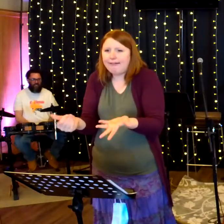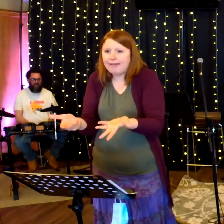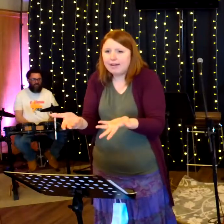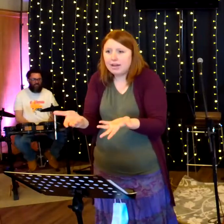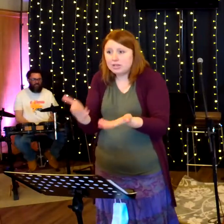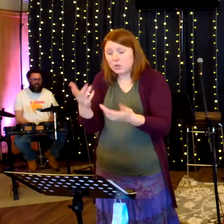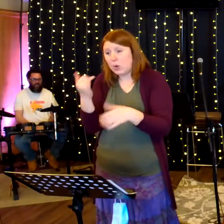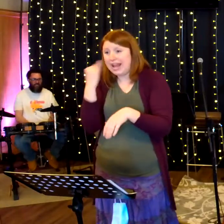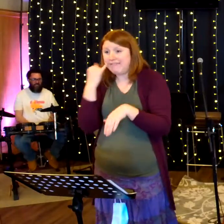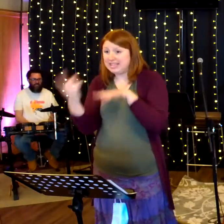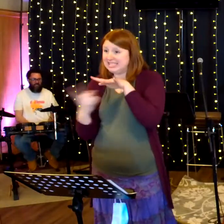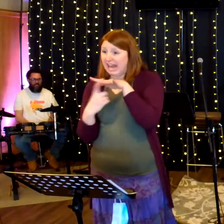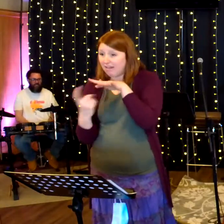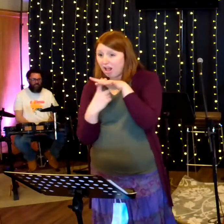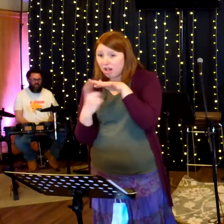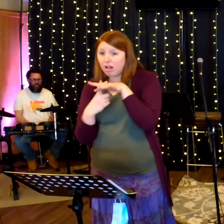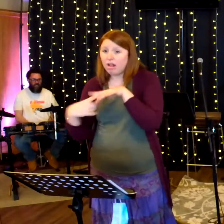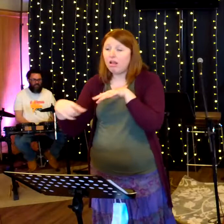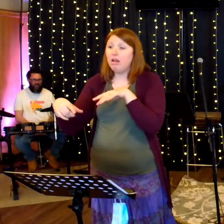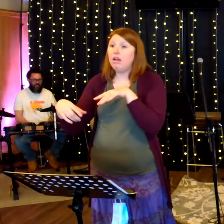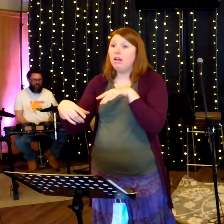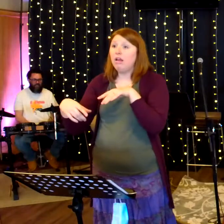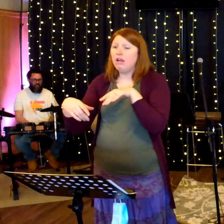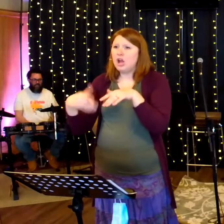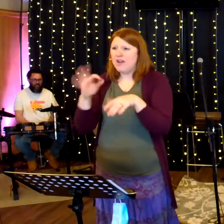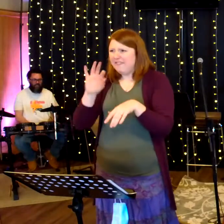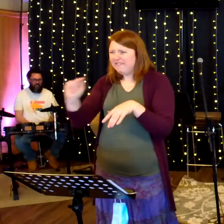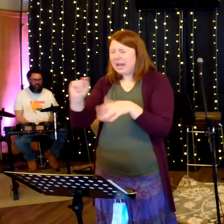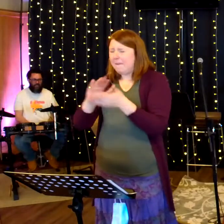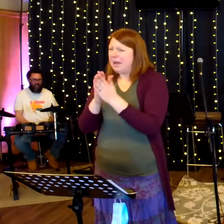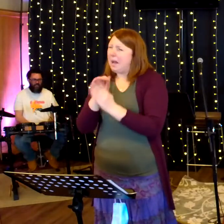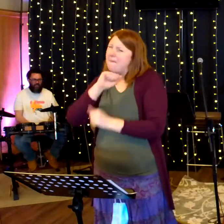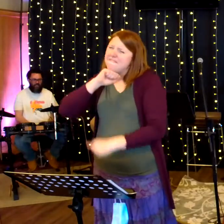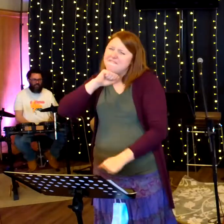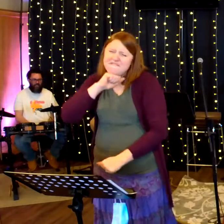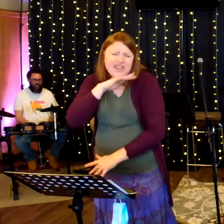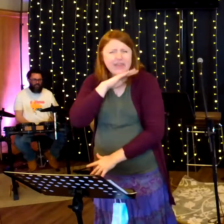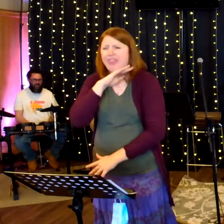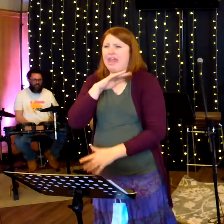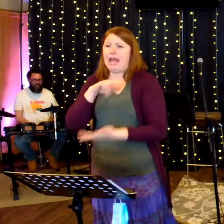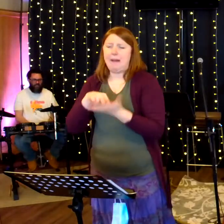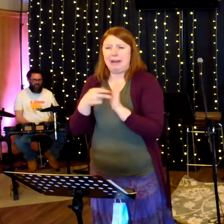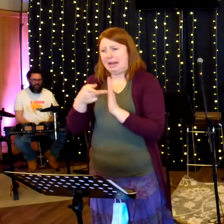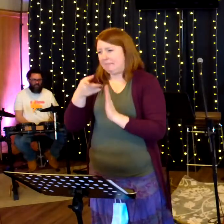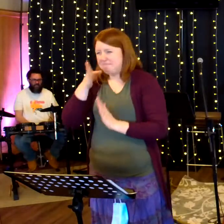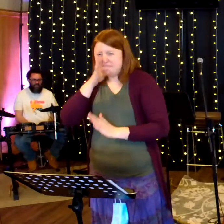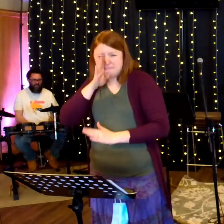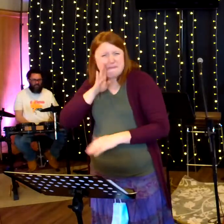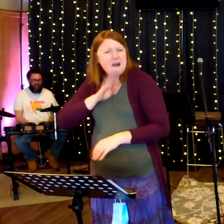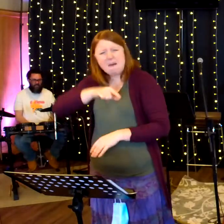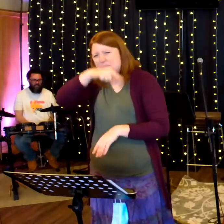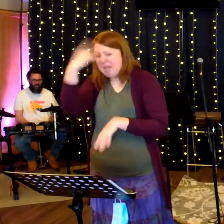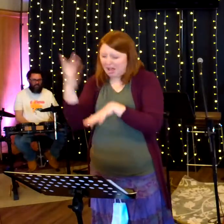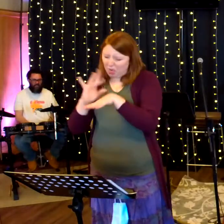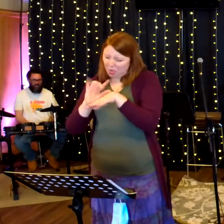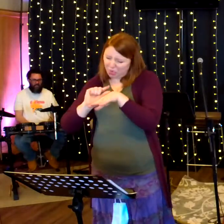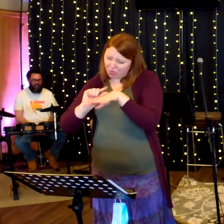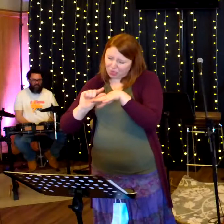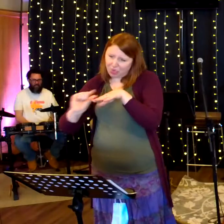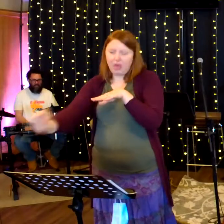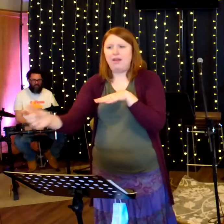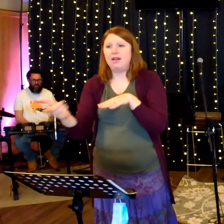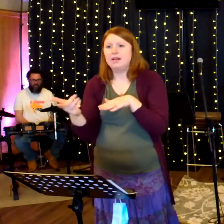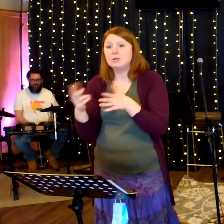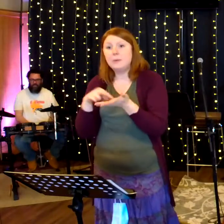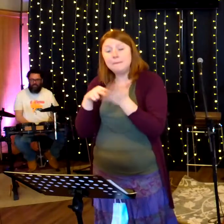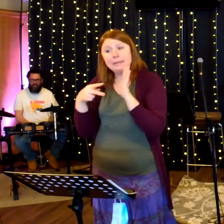wearing sandals, by the way, for the most part, so your feet got filthy. So this was actually a pretty commonplace